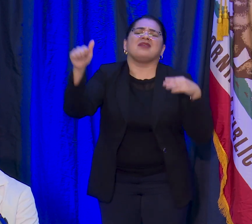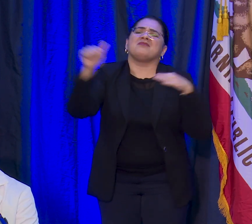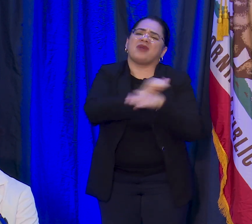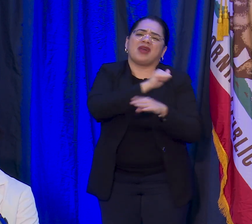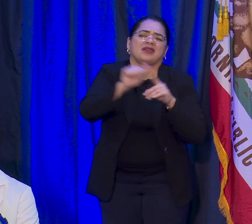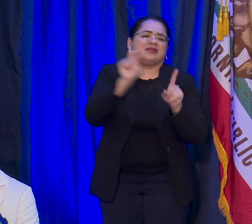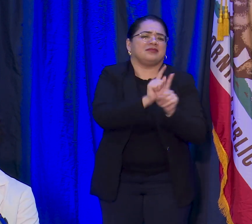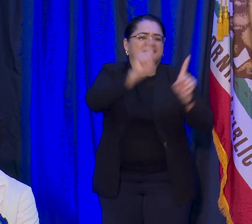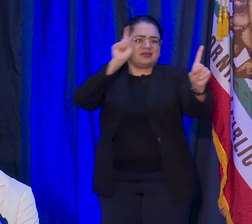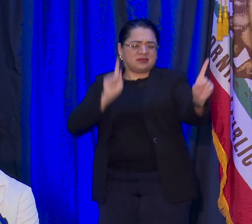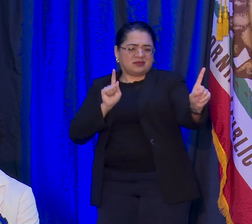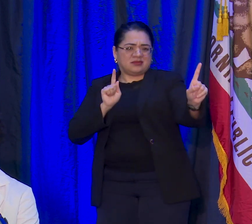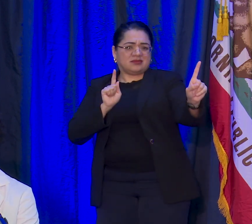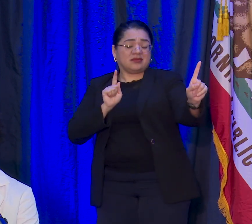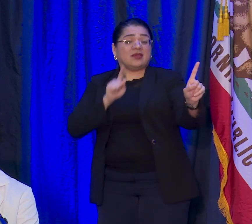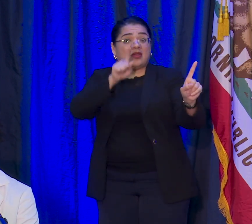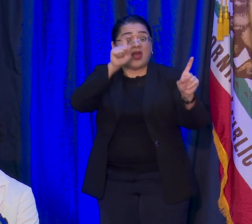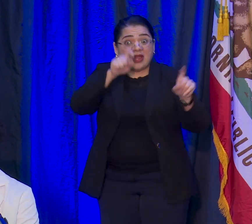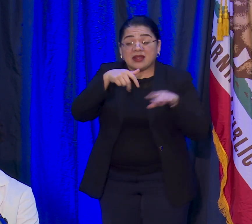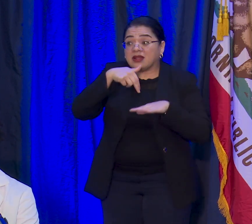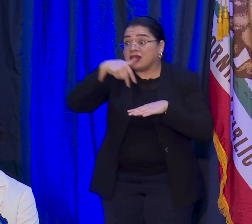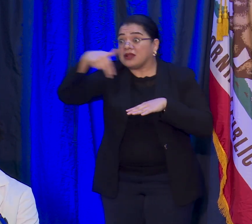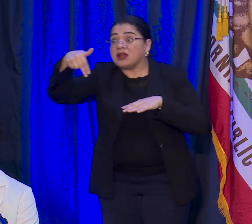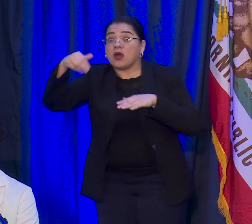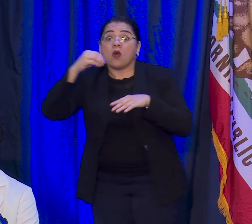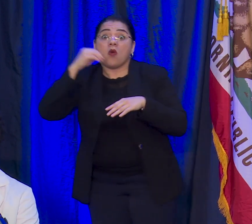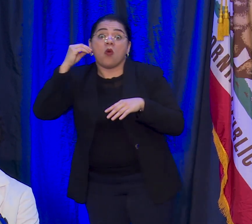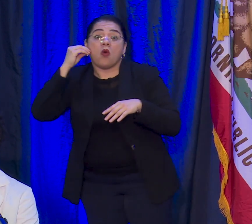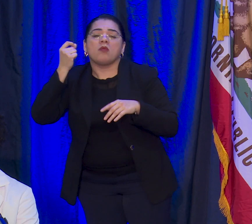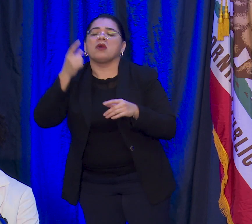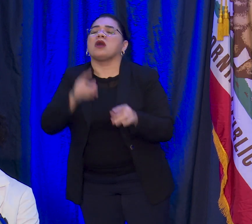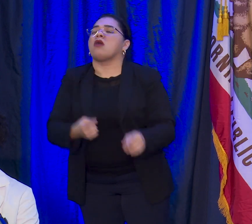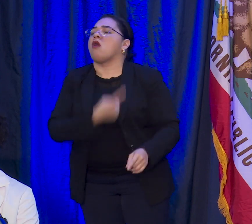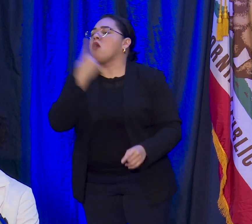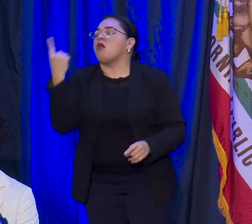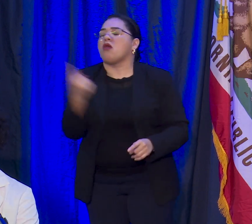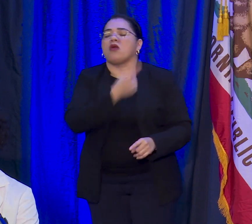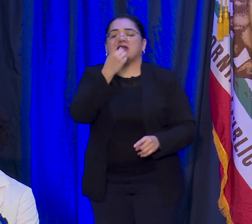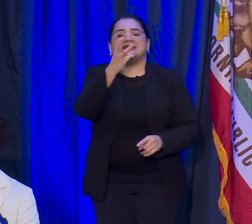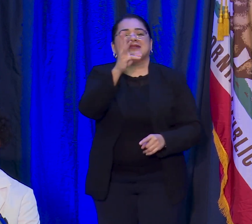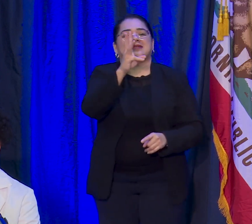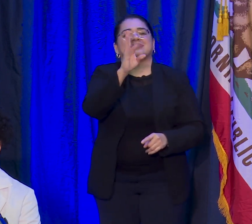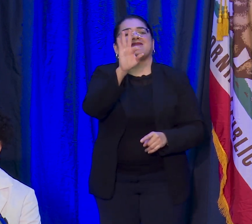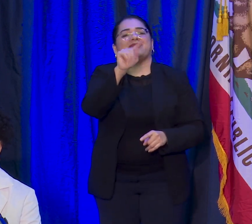distancing. If you do need to leave your home, maintain at least 6 feet between you and